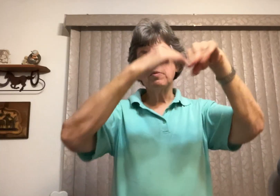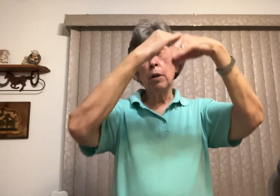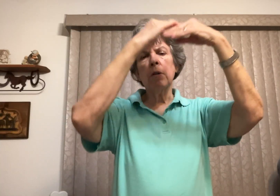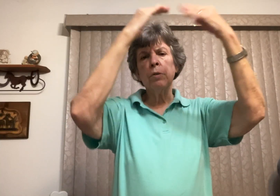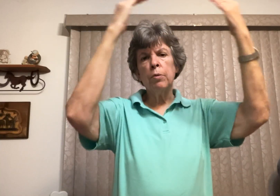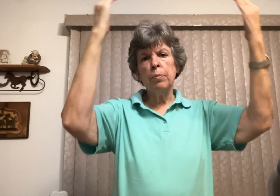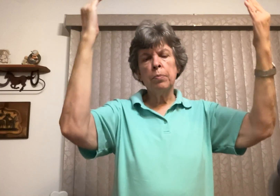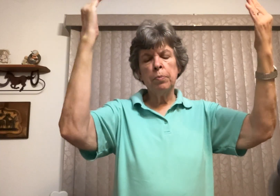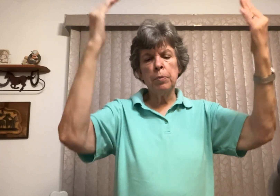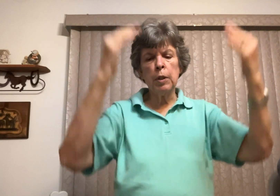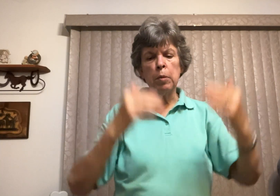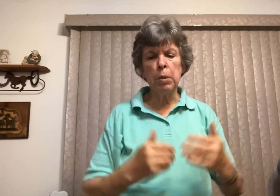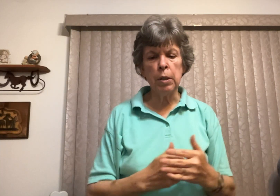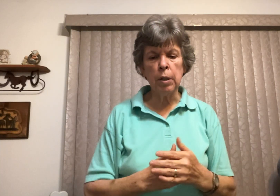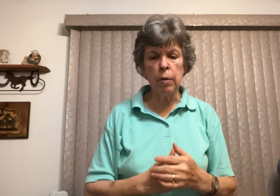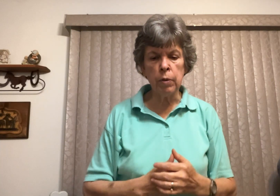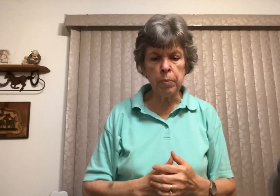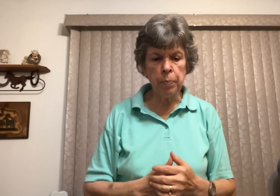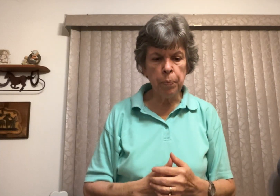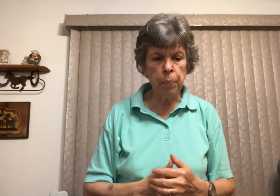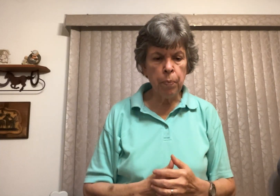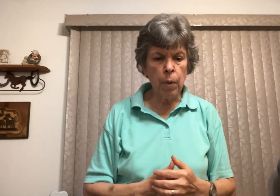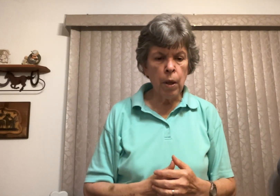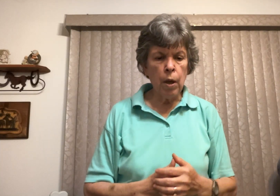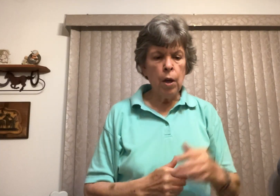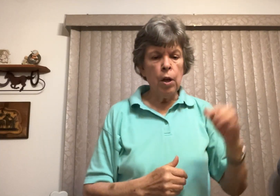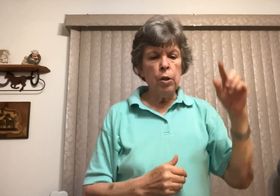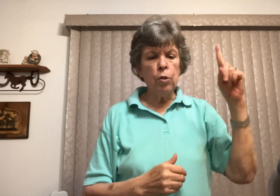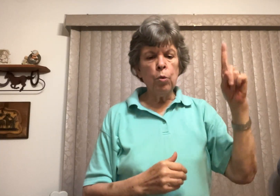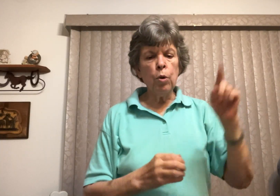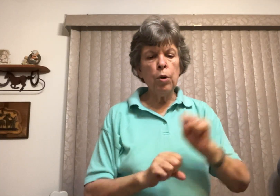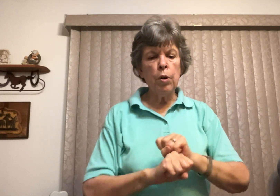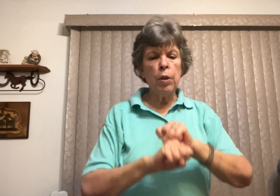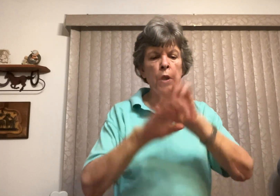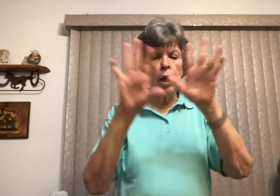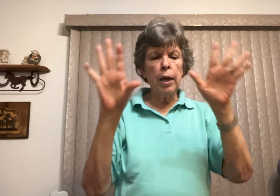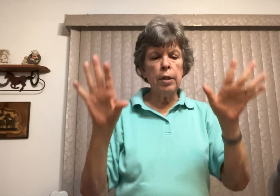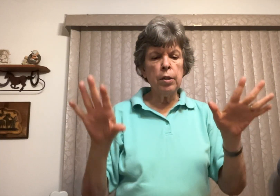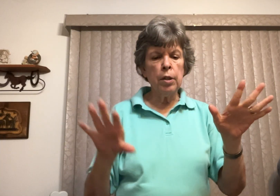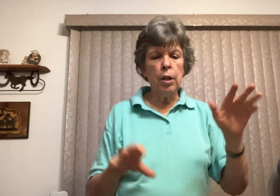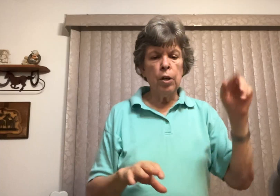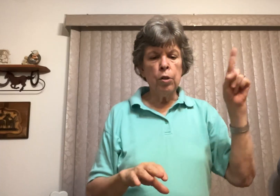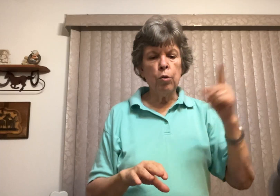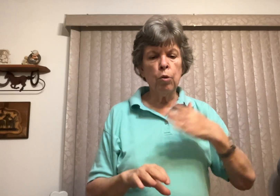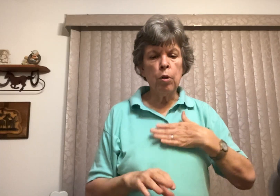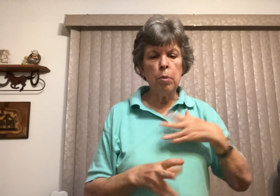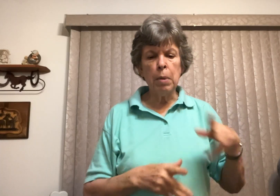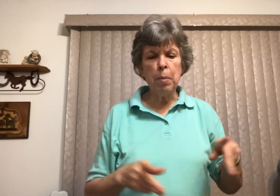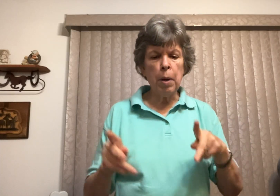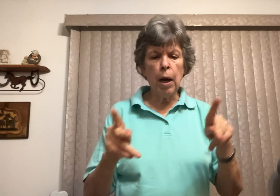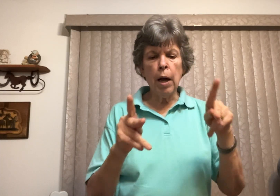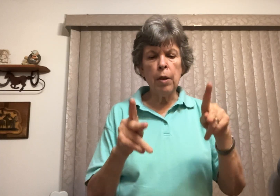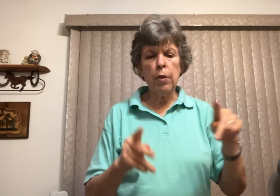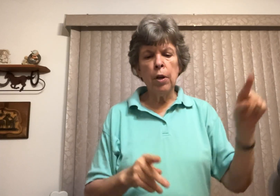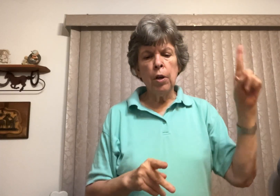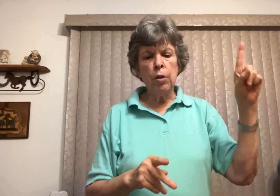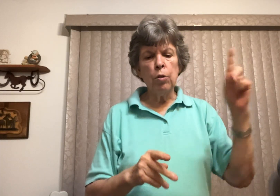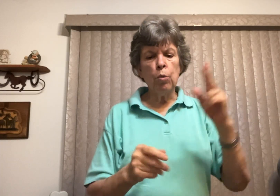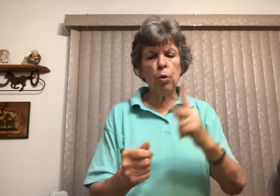I'll do. Lead me to heaven. You're the light, you're my path, you're